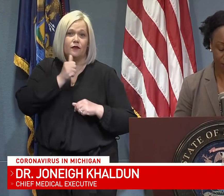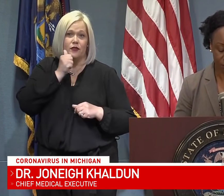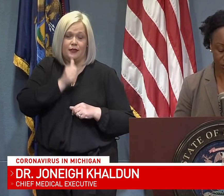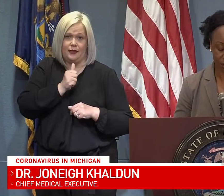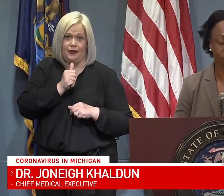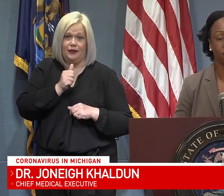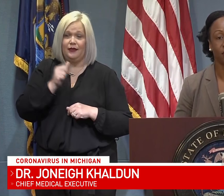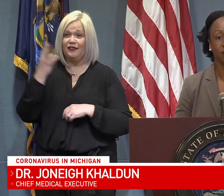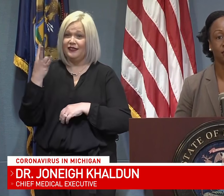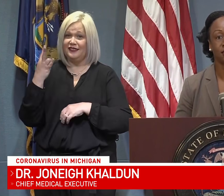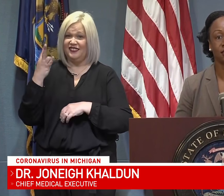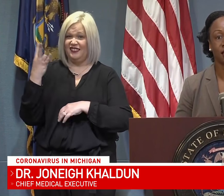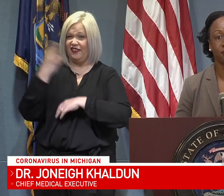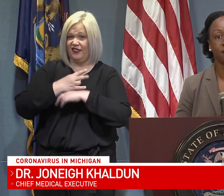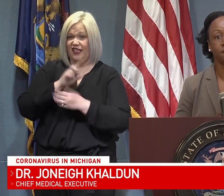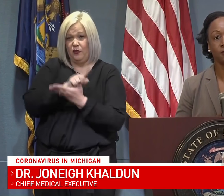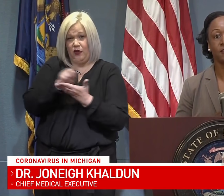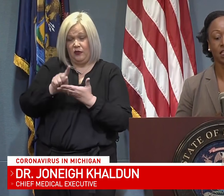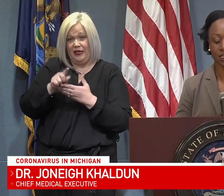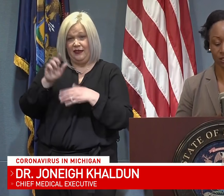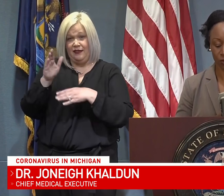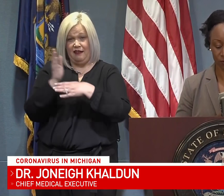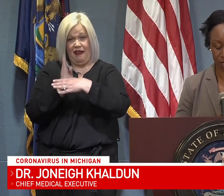7-day average number of cases is down